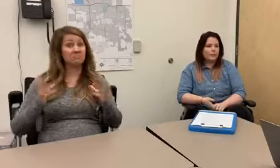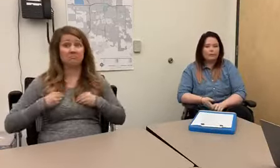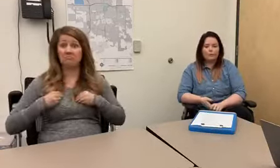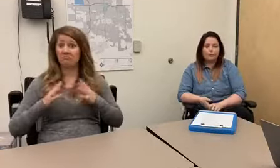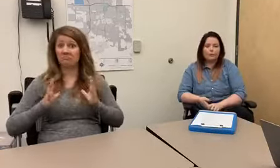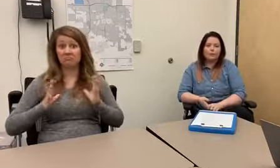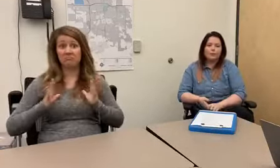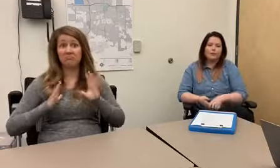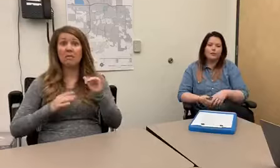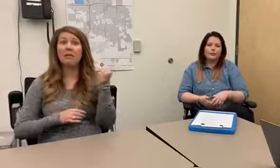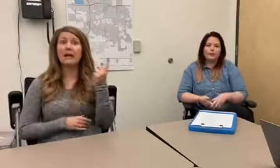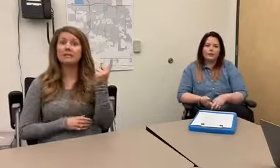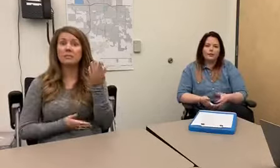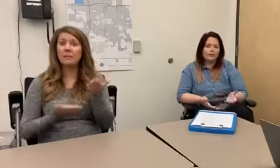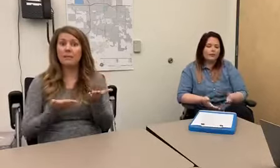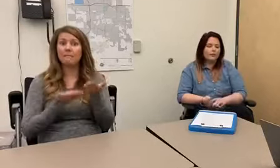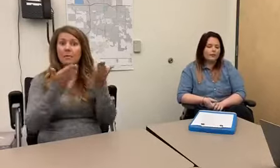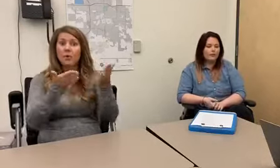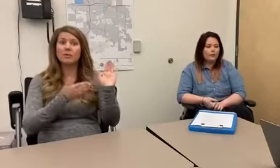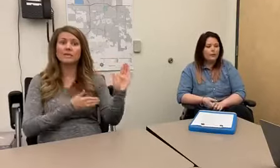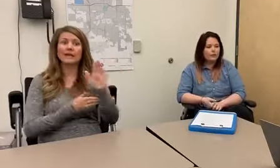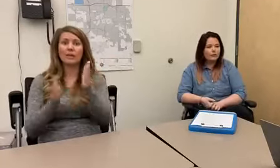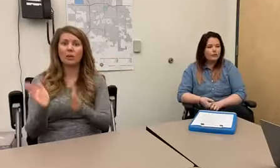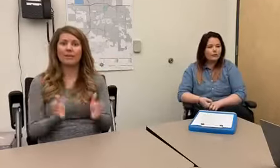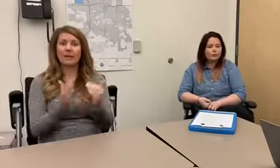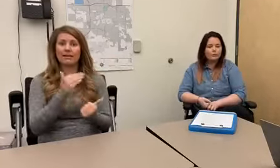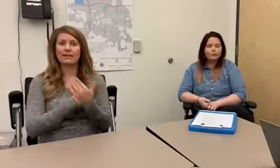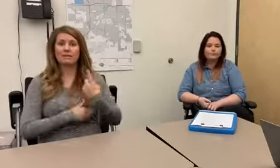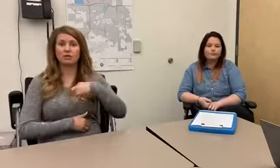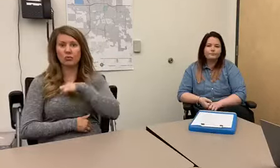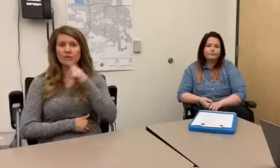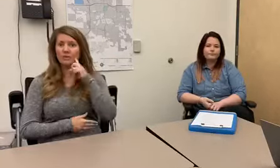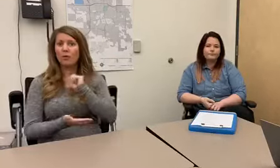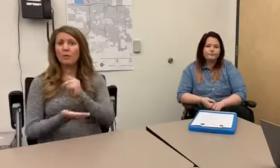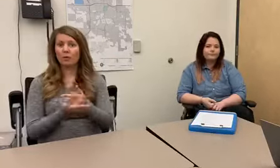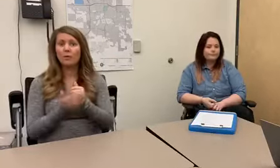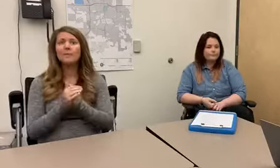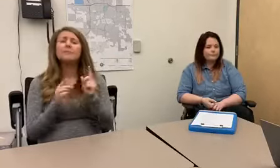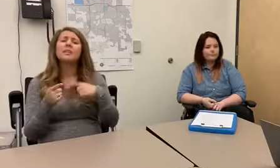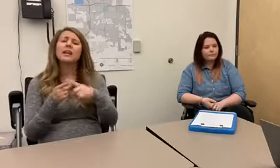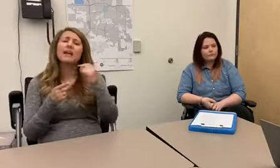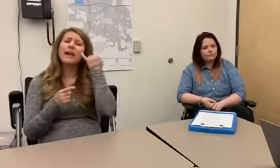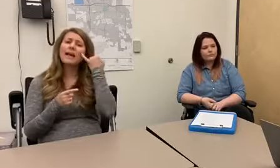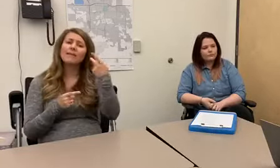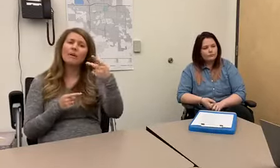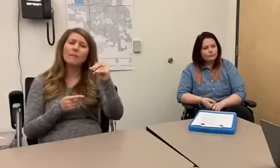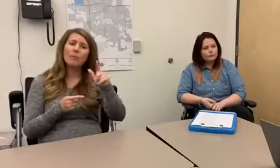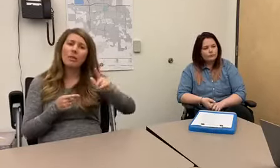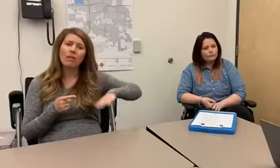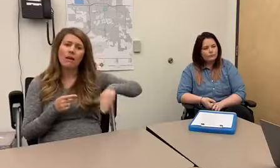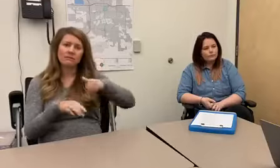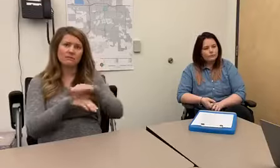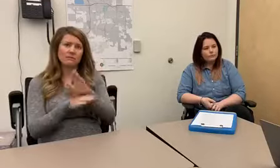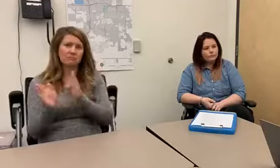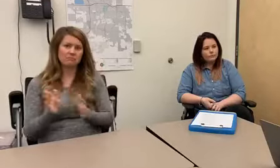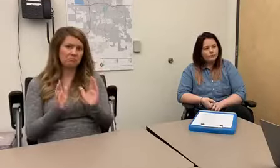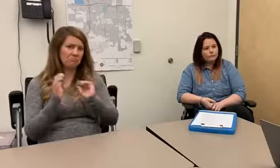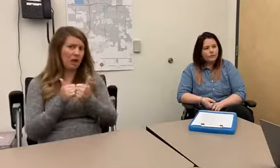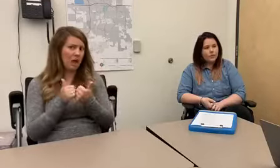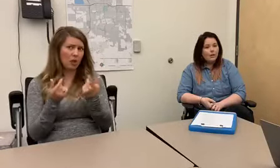that would be proposed in the plan that they then submit to us for approval. And then if a pool hasn't submitted a plan yet, how can they do